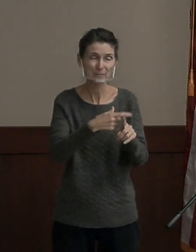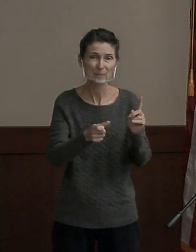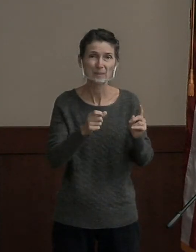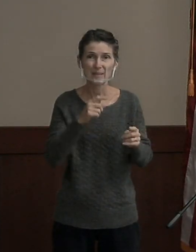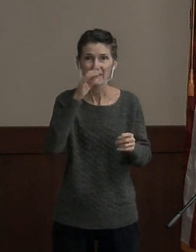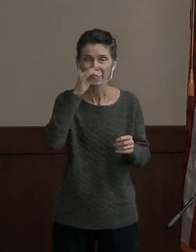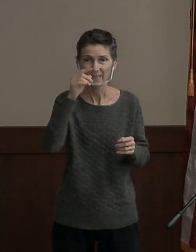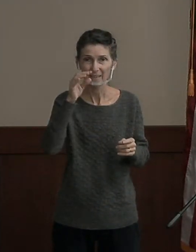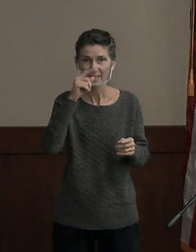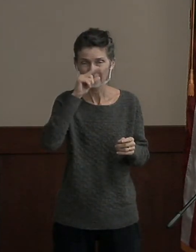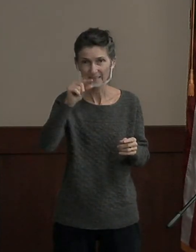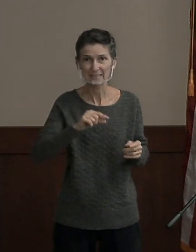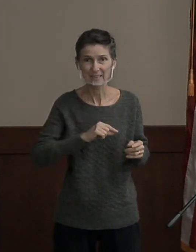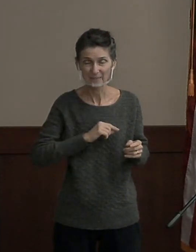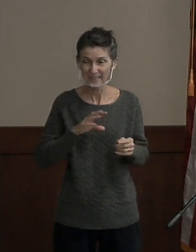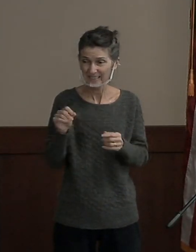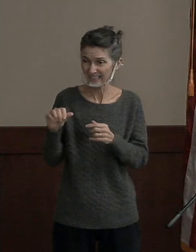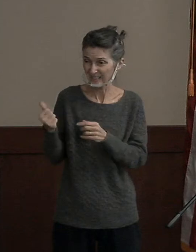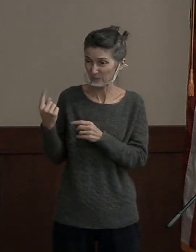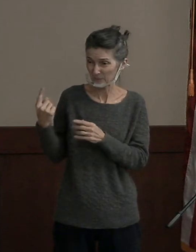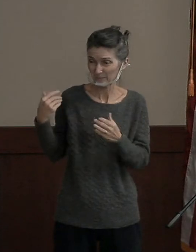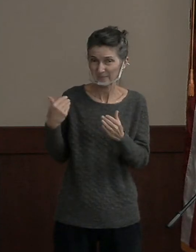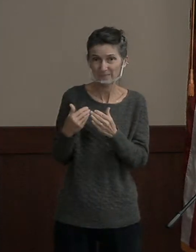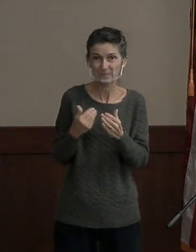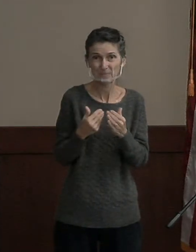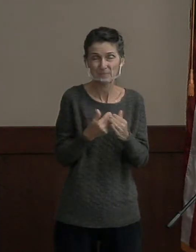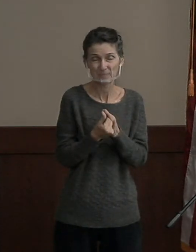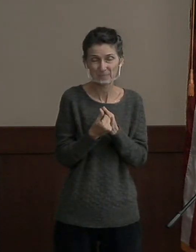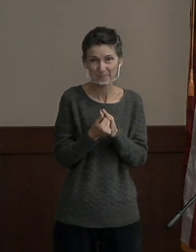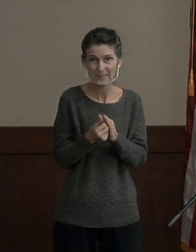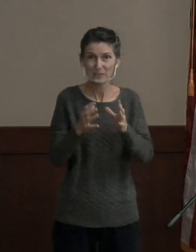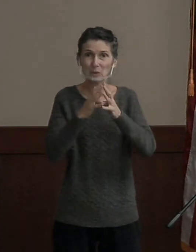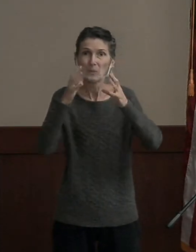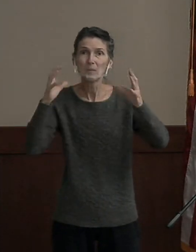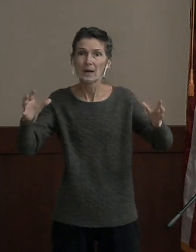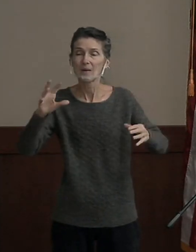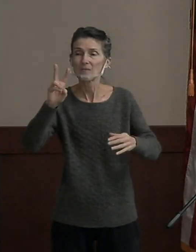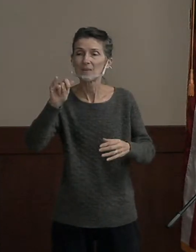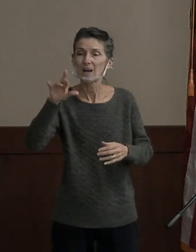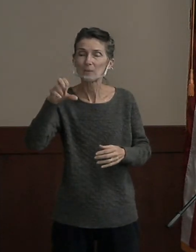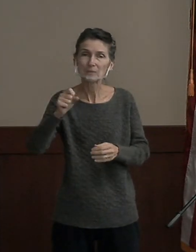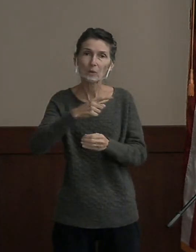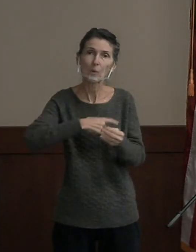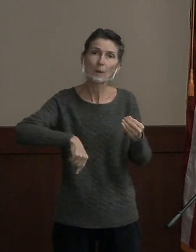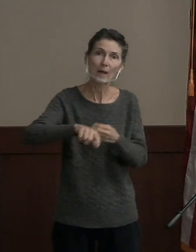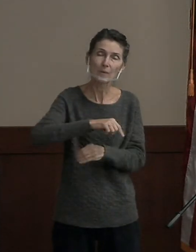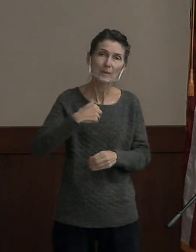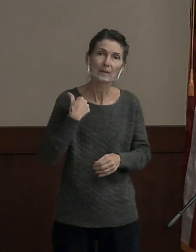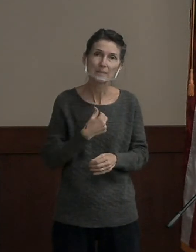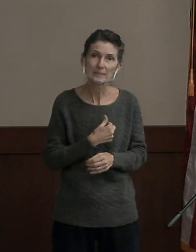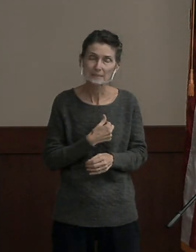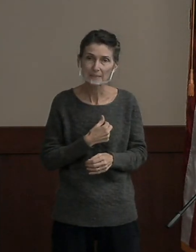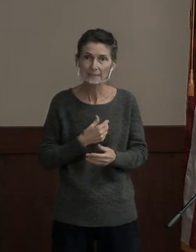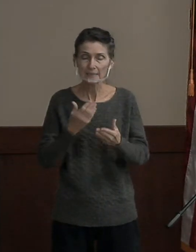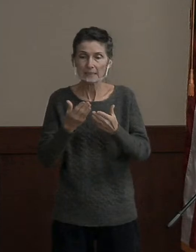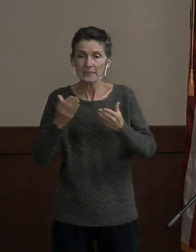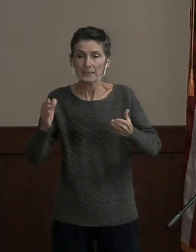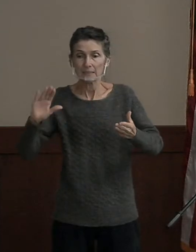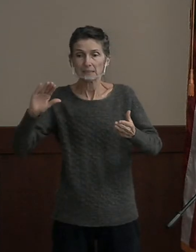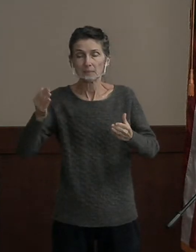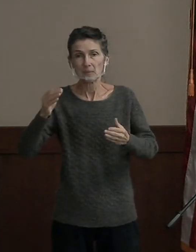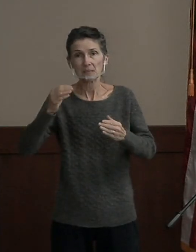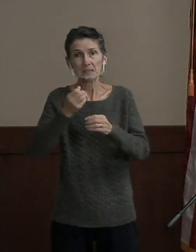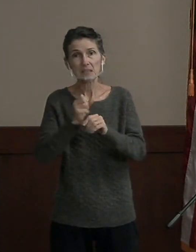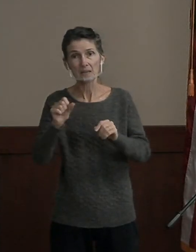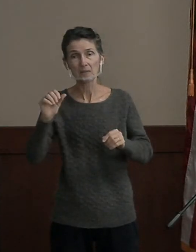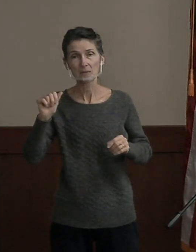with yet another holiday season fast approaching. With so much of the virus around us, things that seemed relatively safe in August